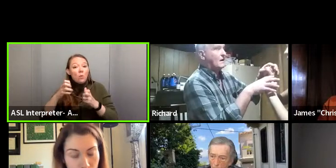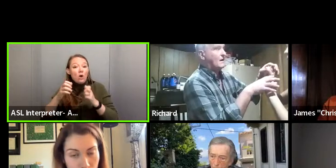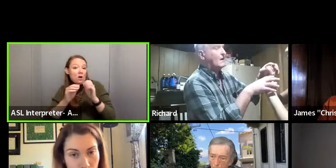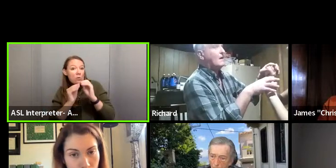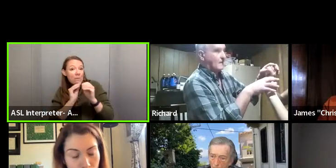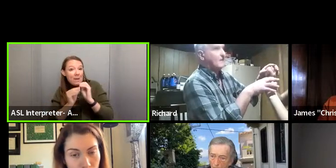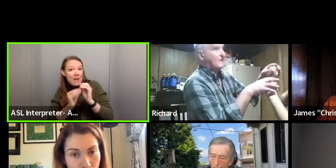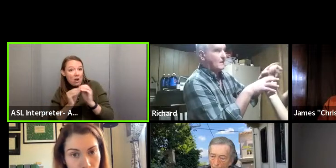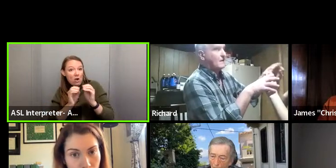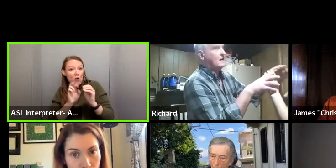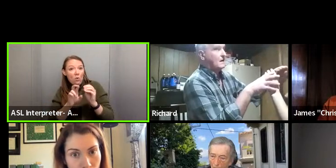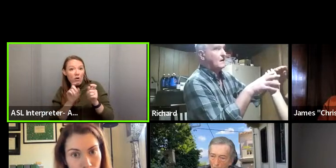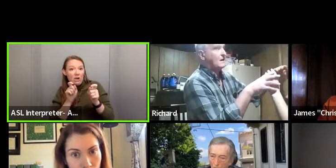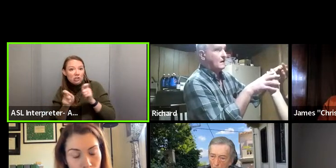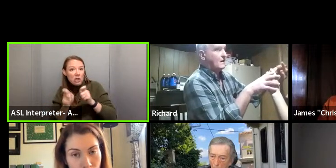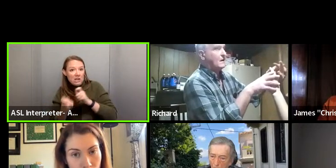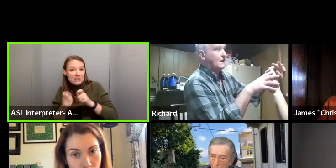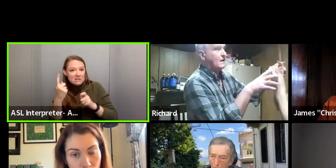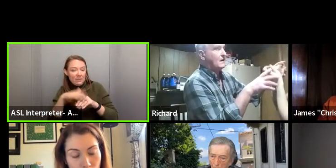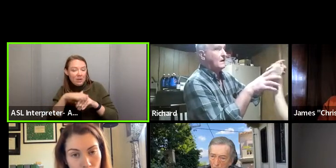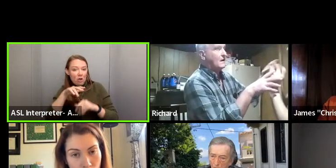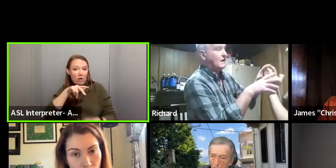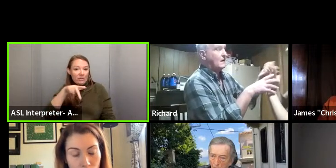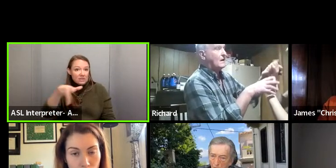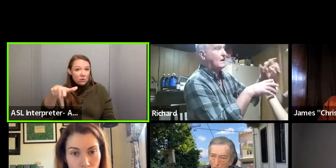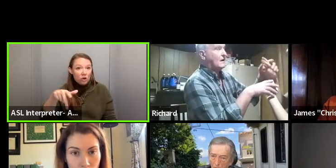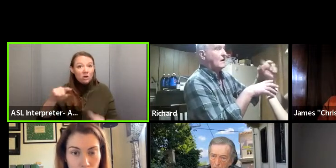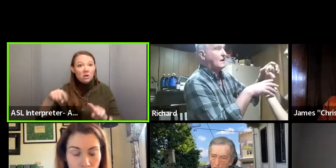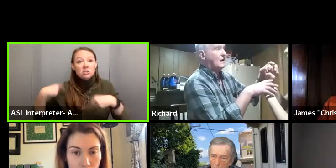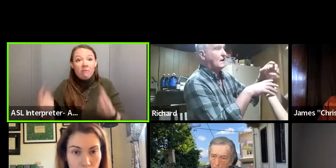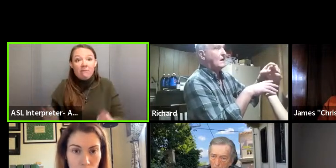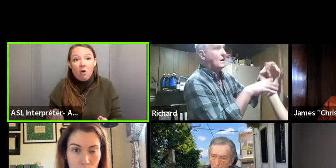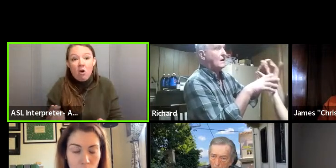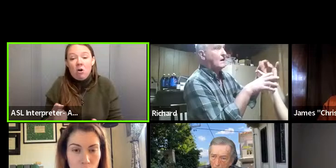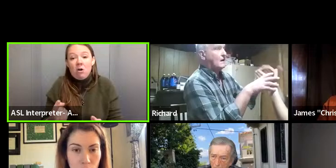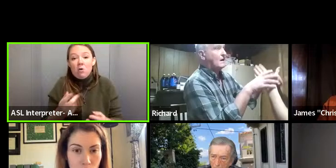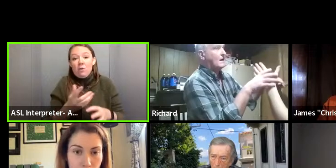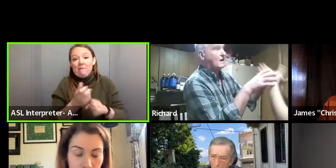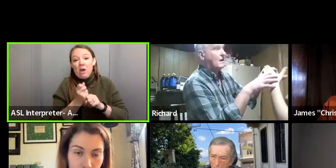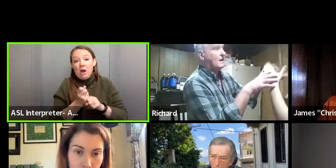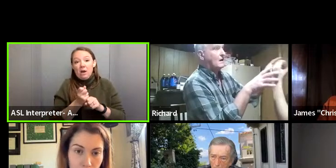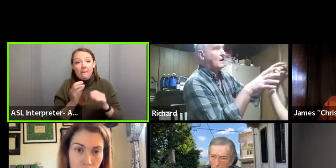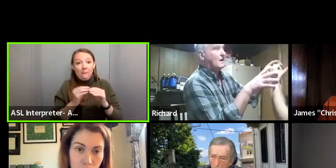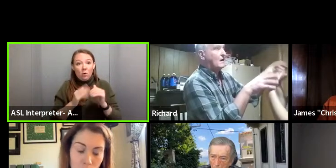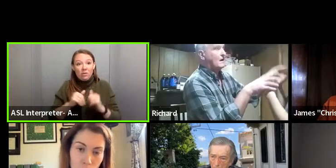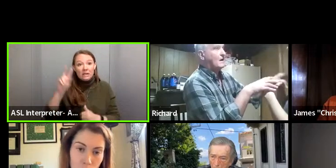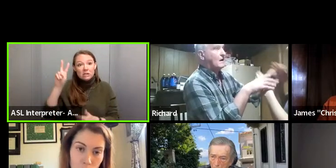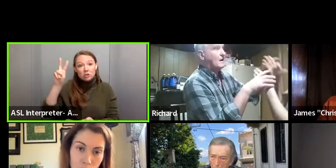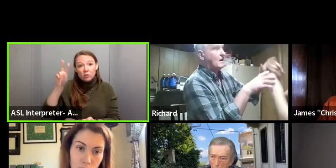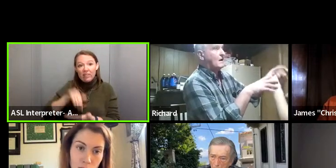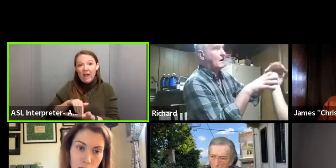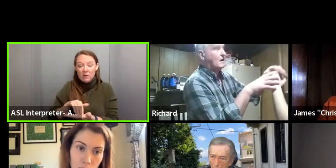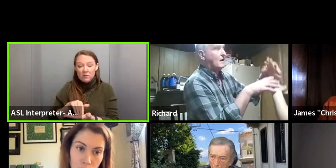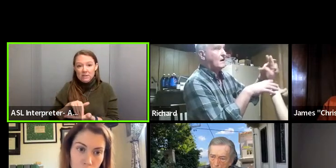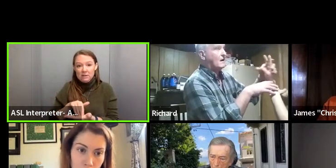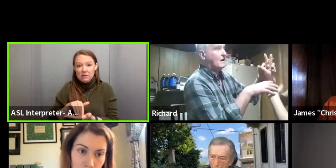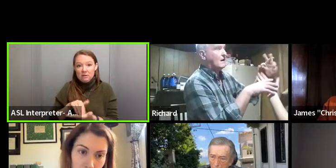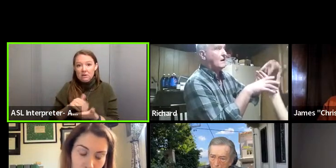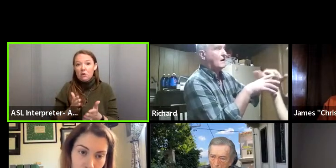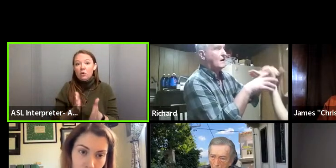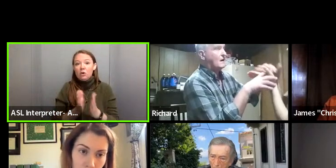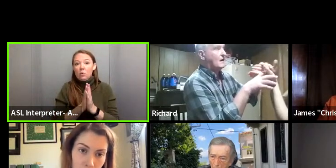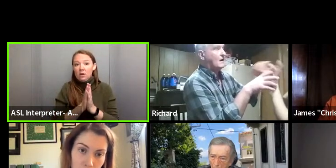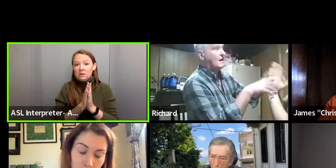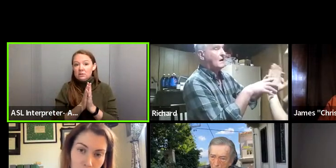scooter. To date, we've received over 2,000